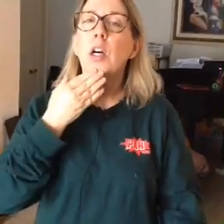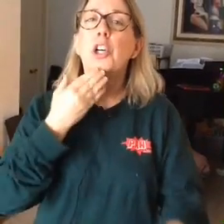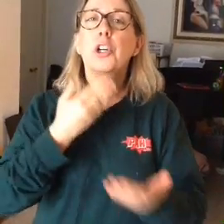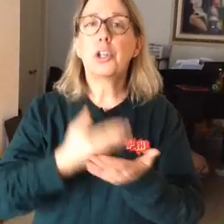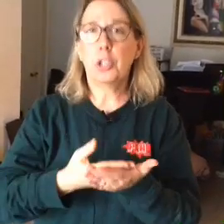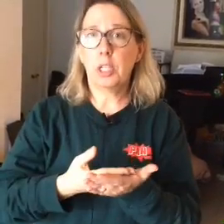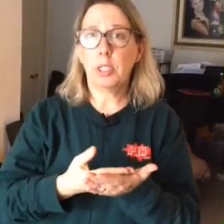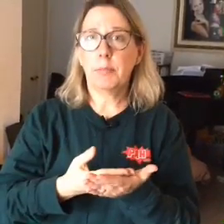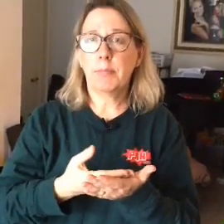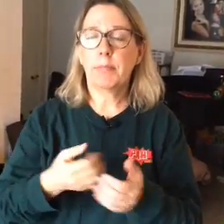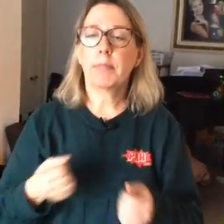Good.